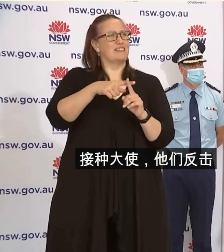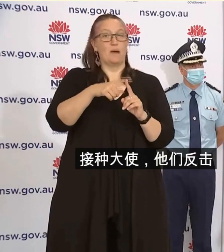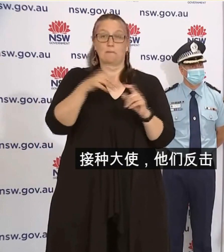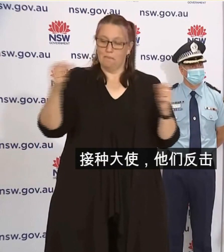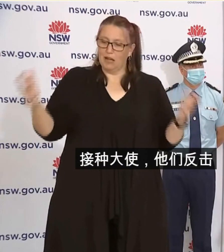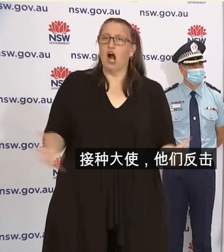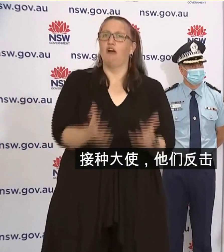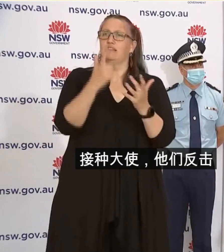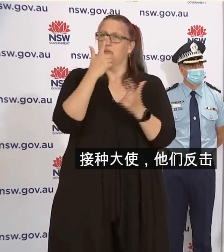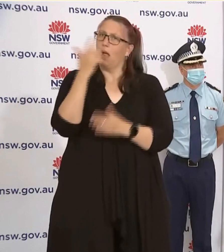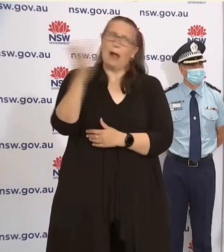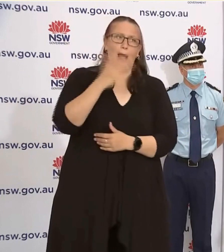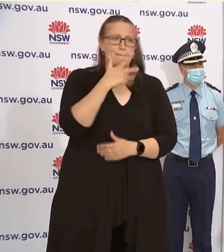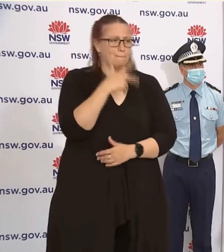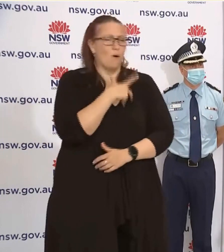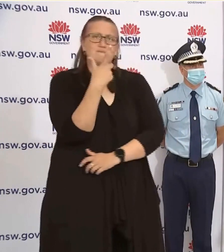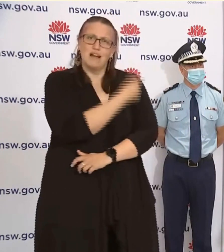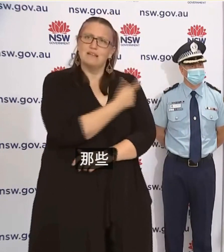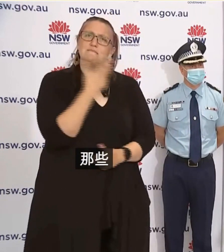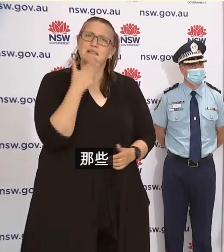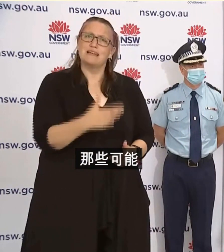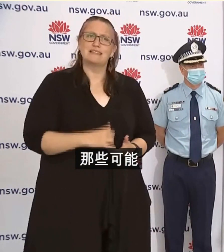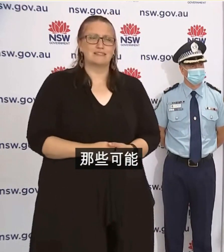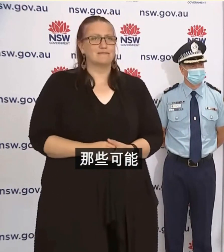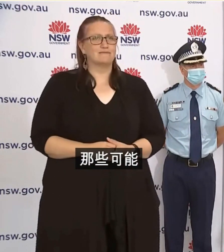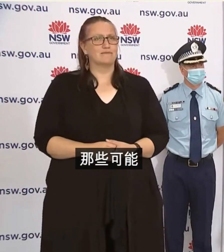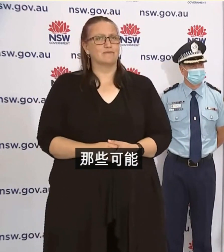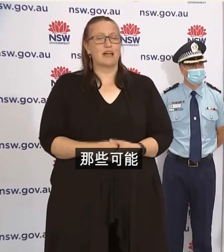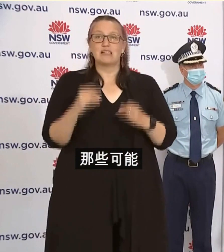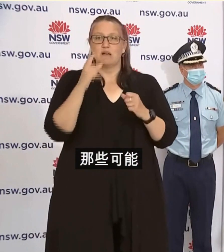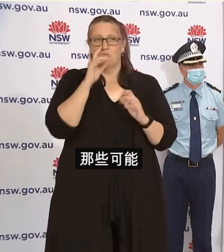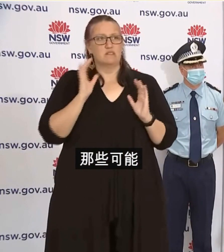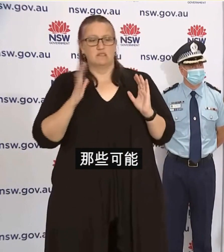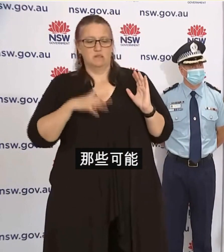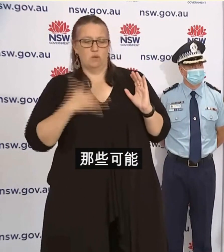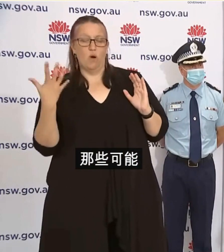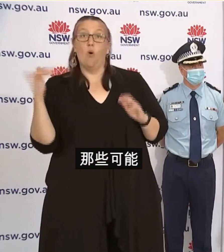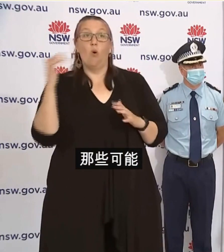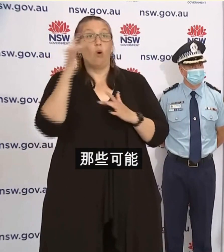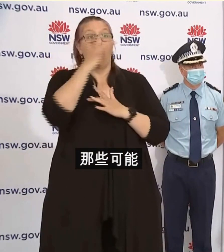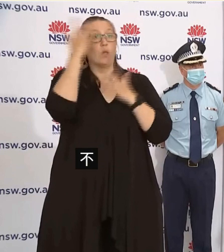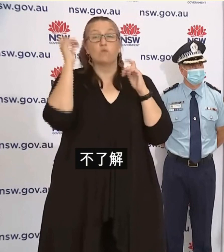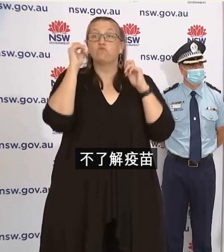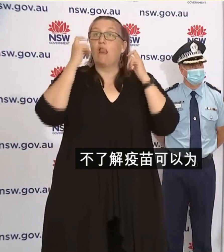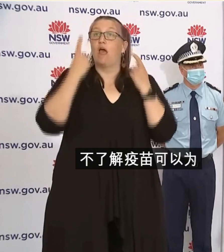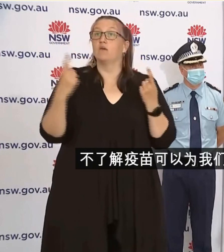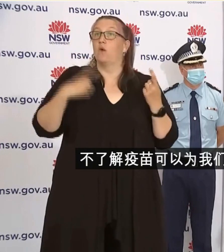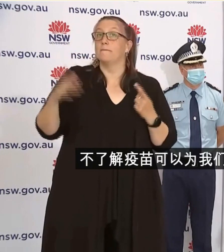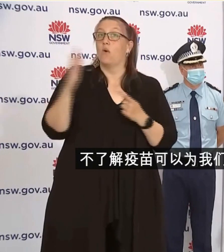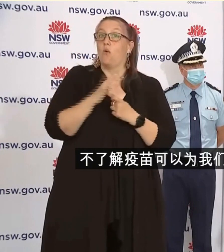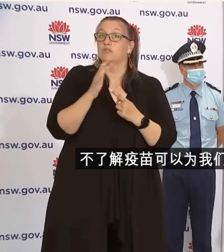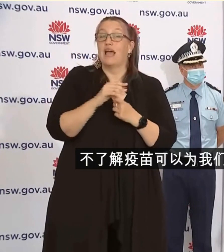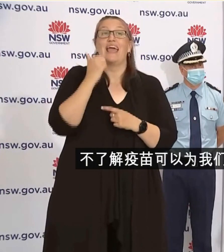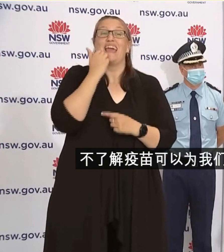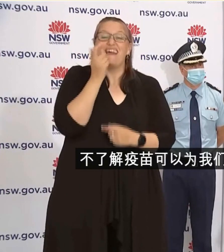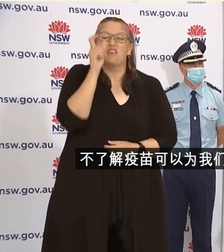drive back against those who are perhaps ignorant of the understanding of what vaccines can do